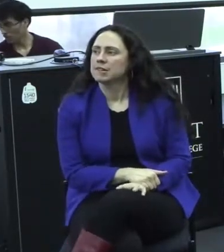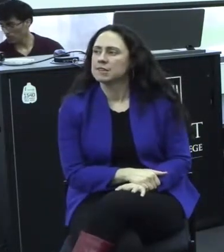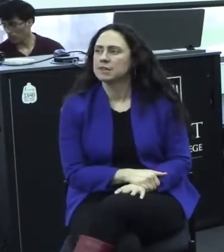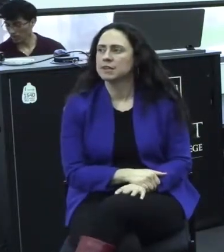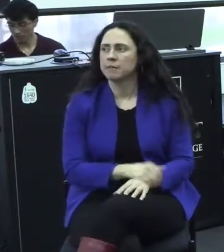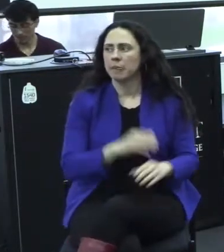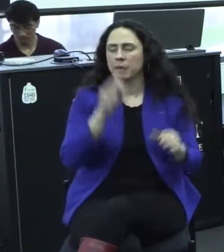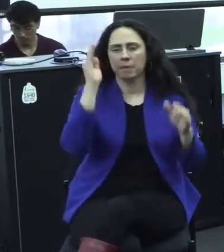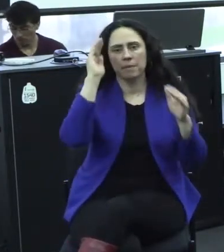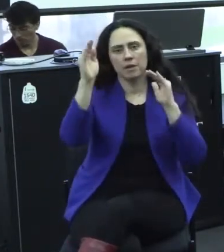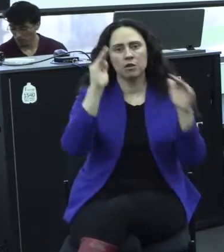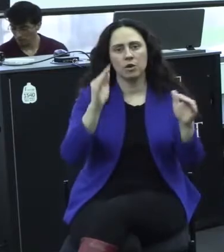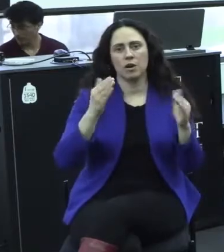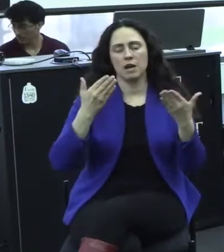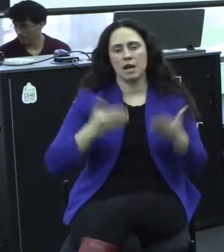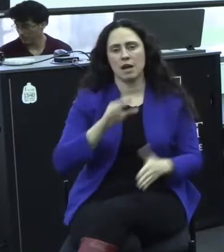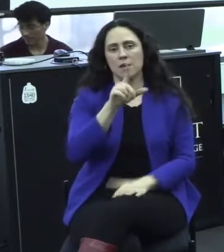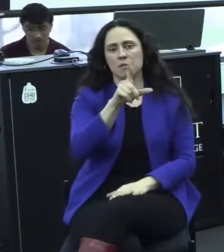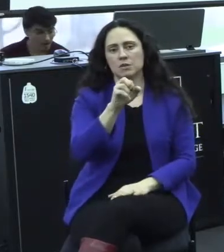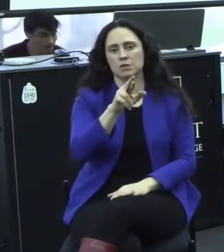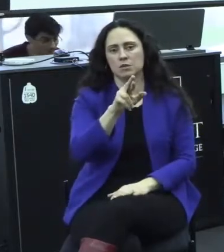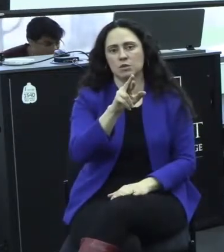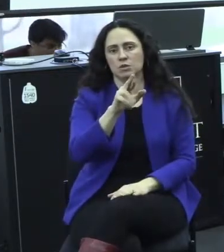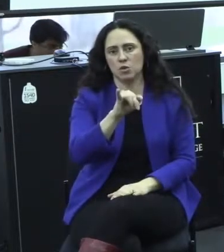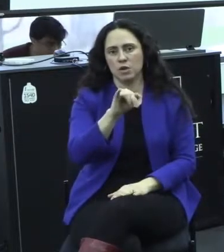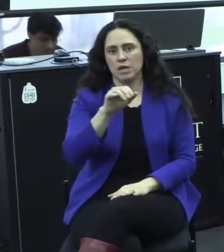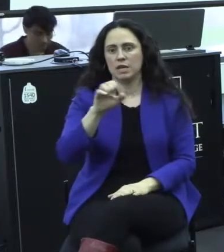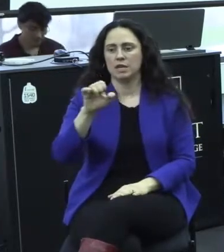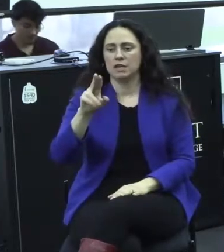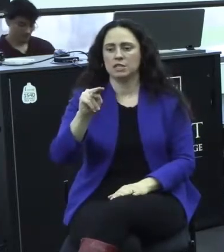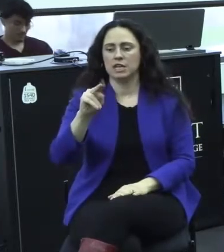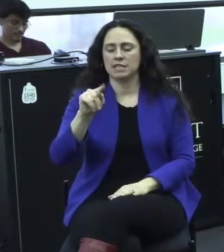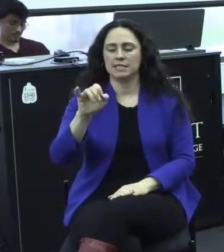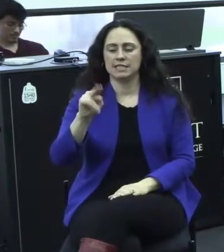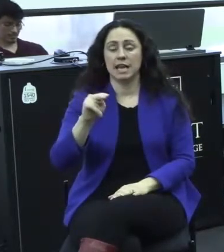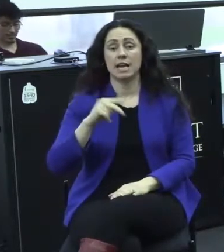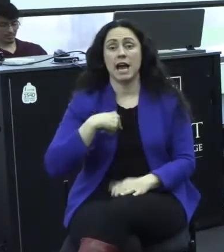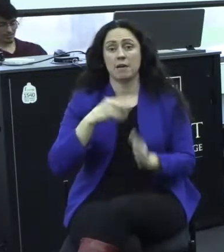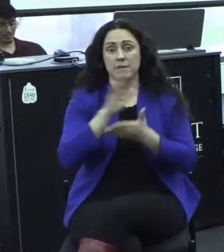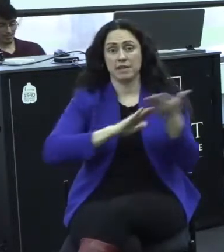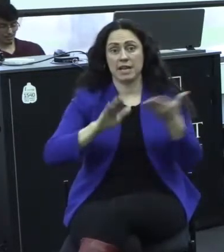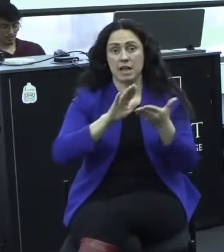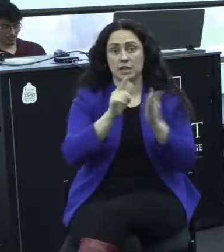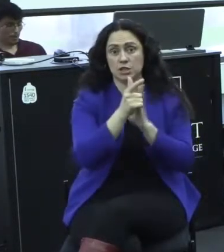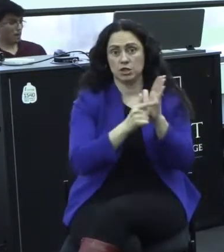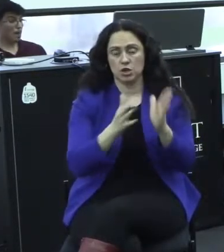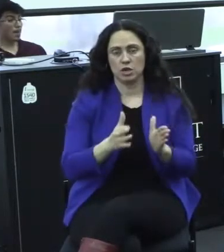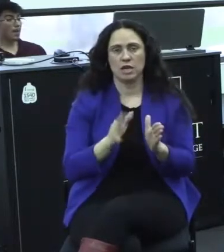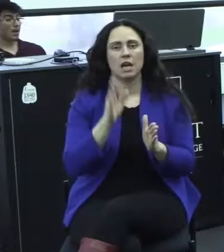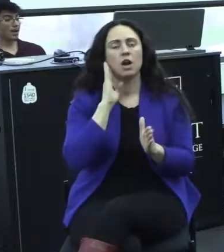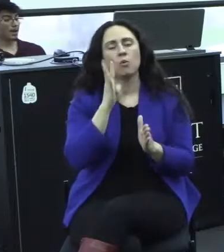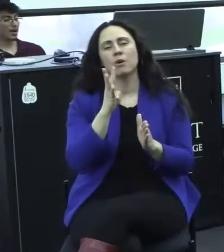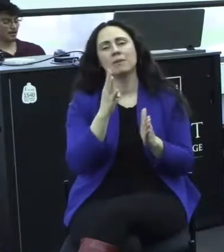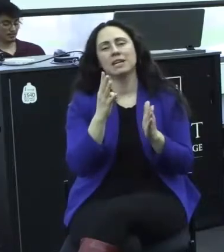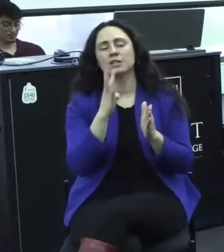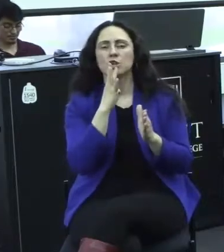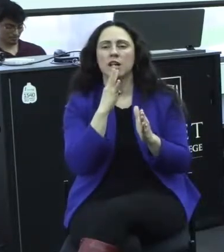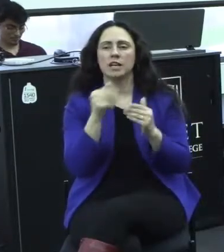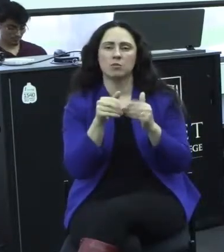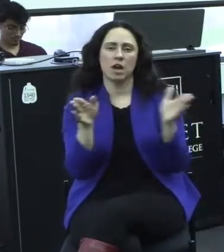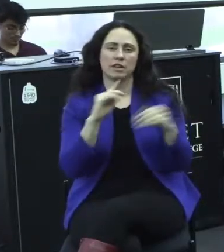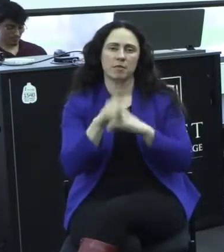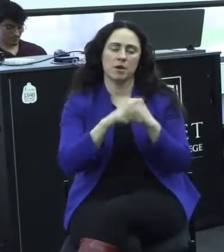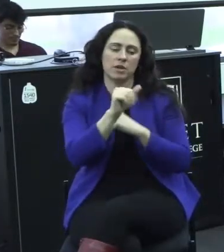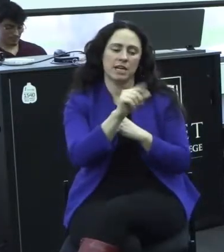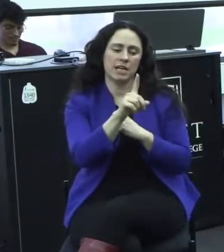Hello, I'm Lorian Shainstead. I'm one of the college's attorneys, and I'm going to be talking just kind of broadly about ADA law